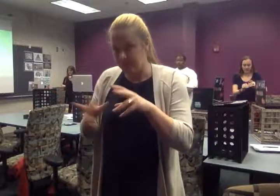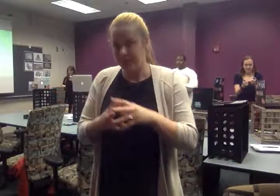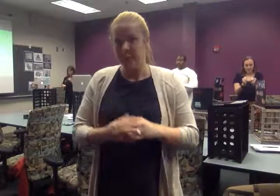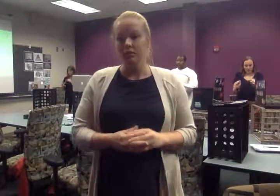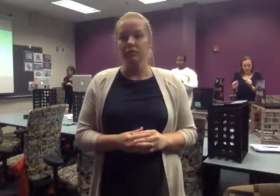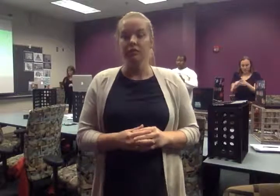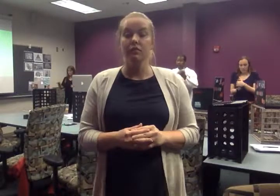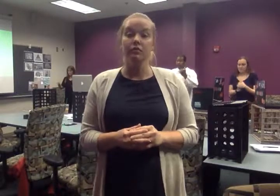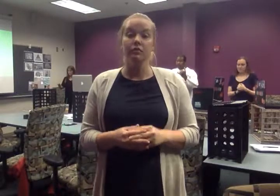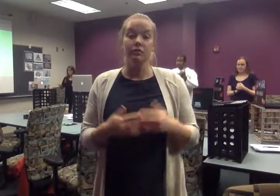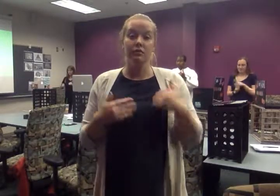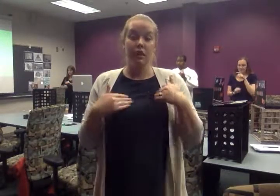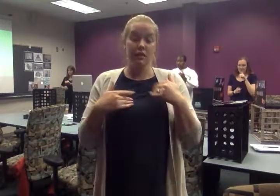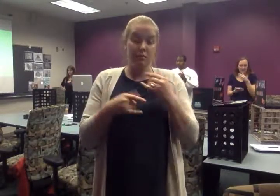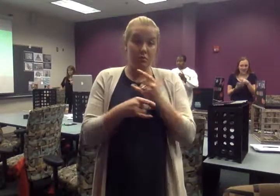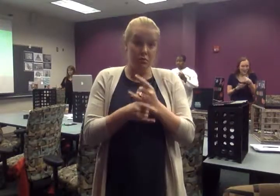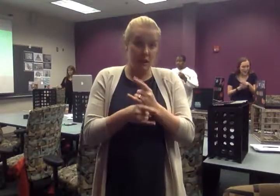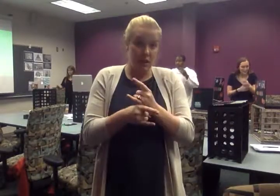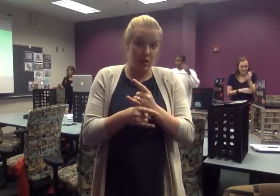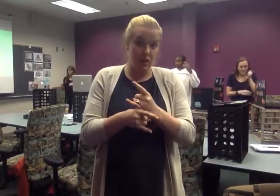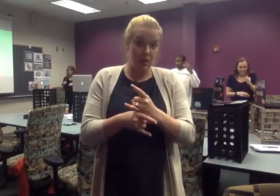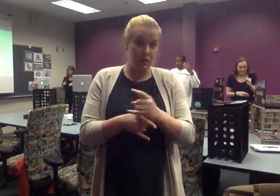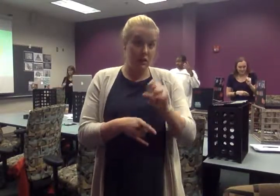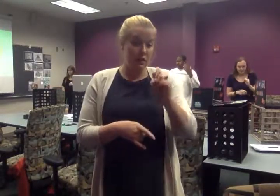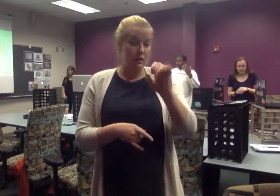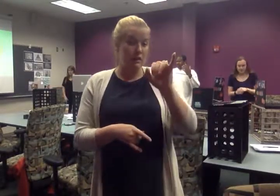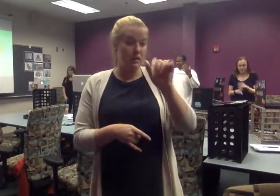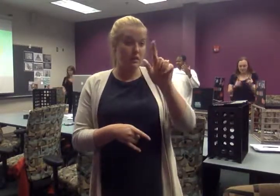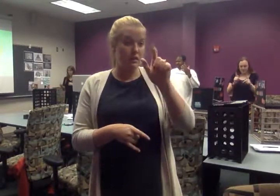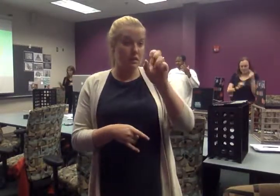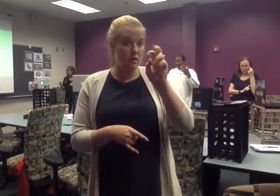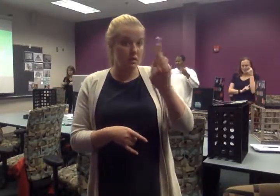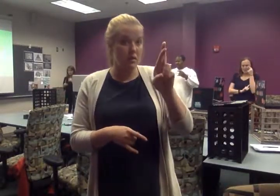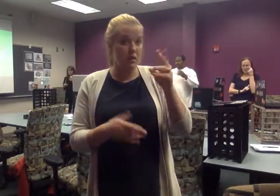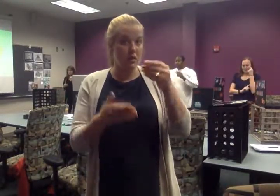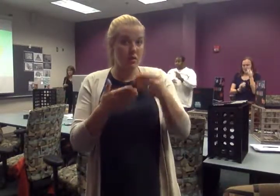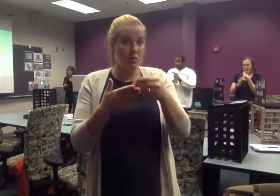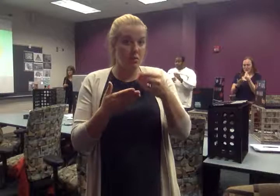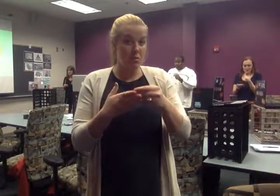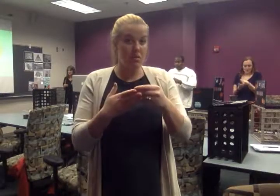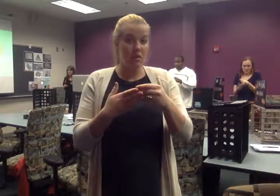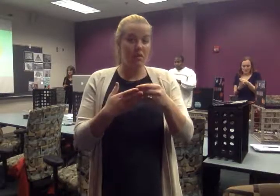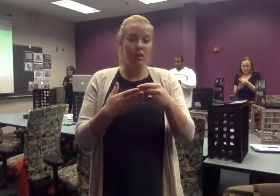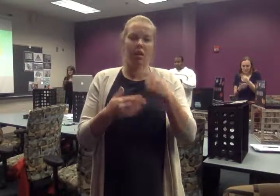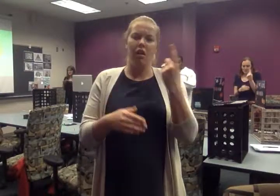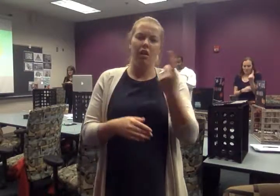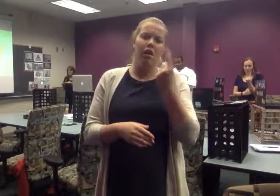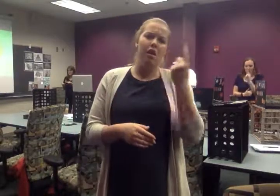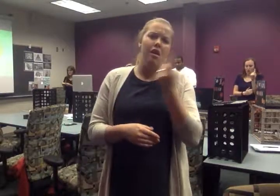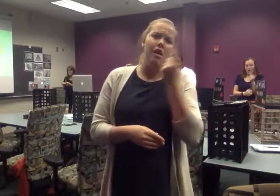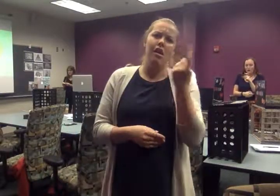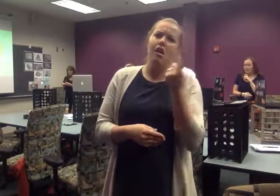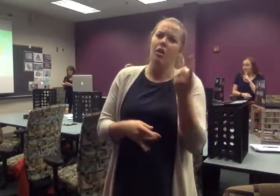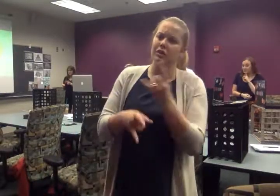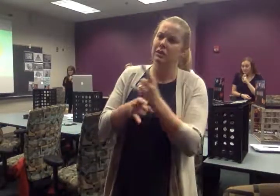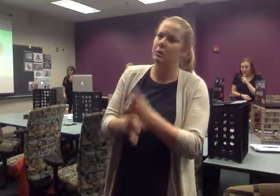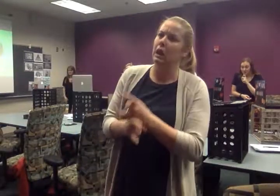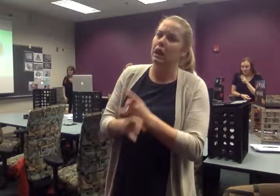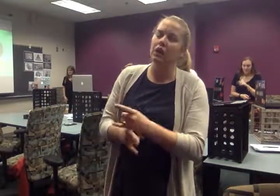to be paid in silver. So while some people seem to think that money is naturally backed by precious metals, usually gold or silver, that doesn't seem to have been the